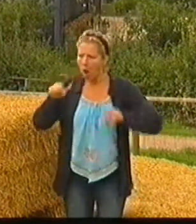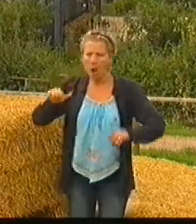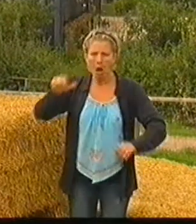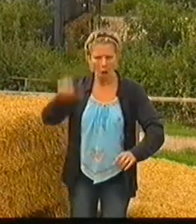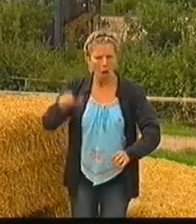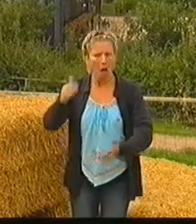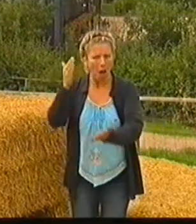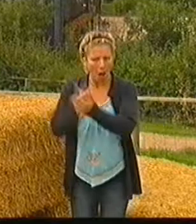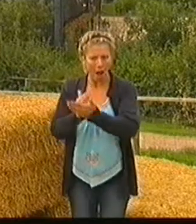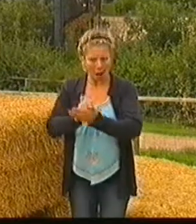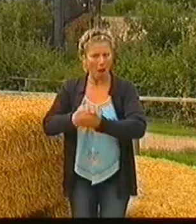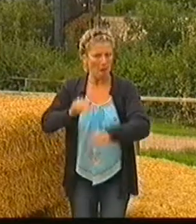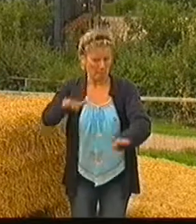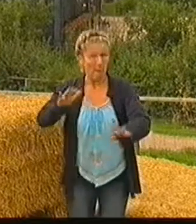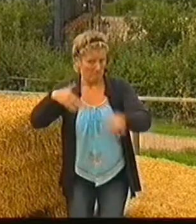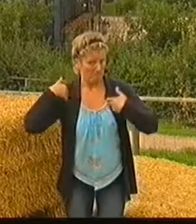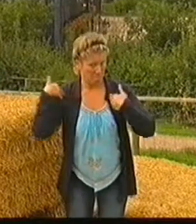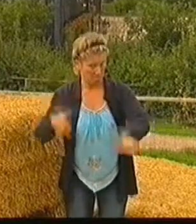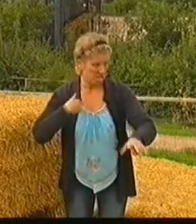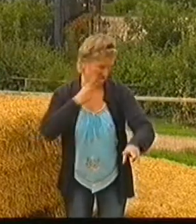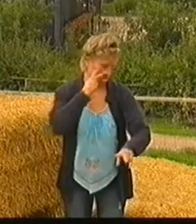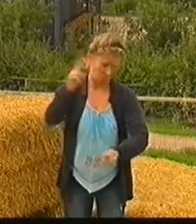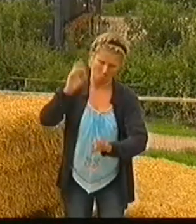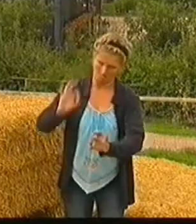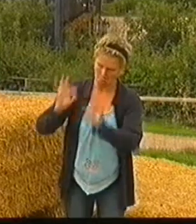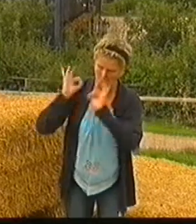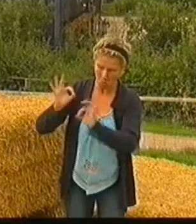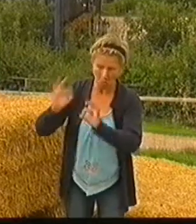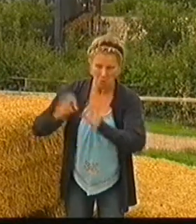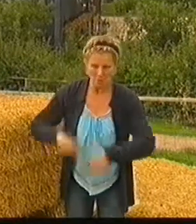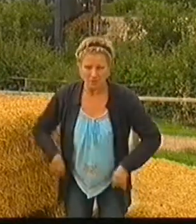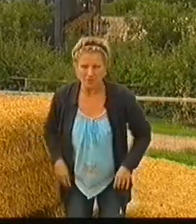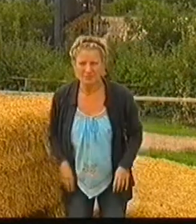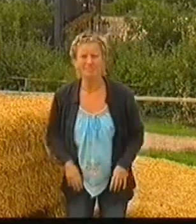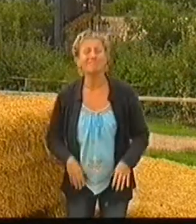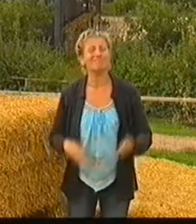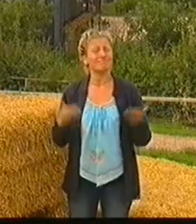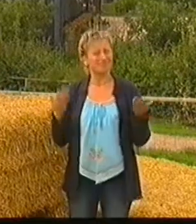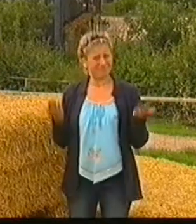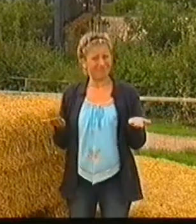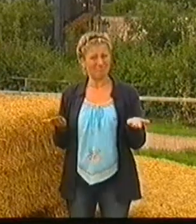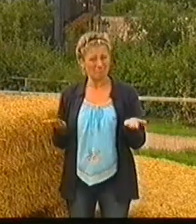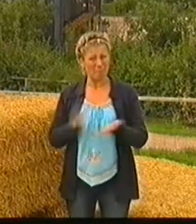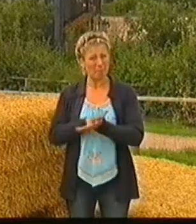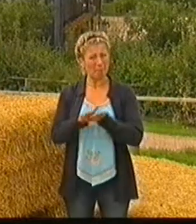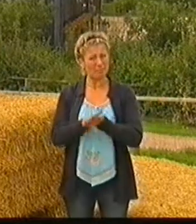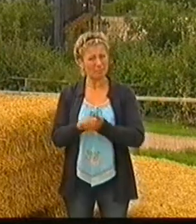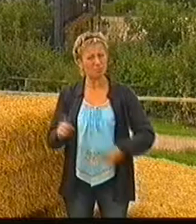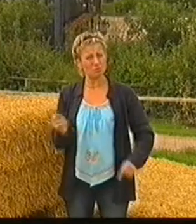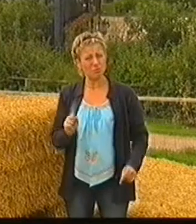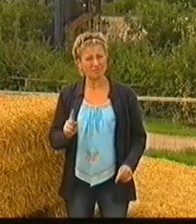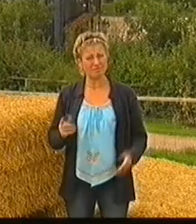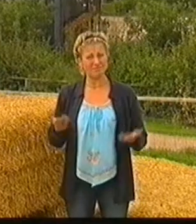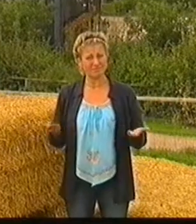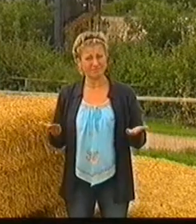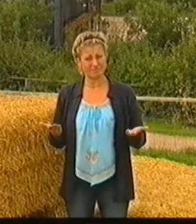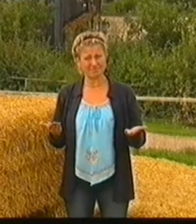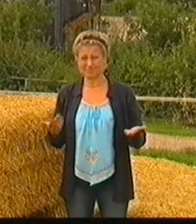them." "And you know what this means," said Mr. Fox. "It means that none of us need